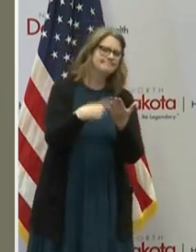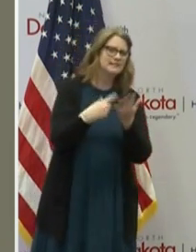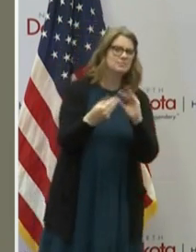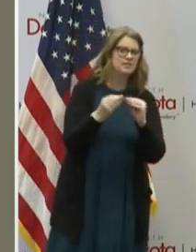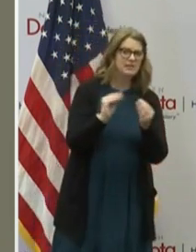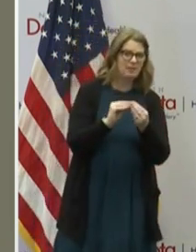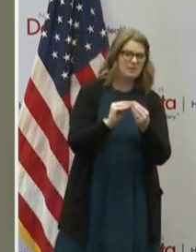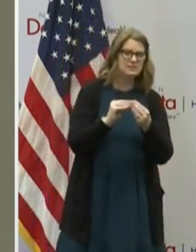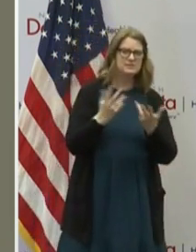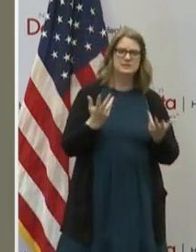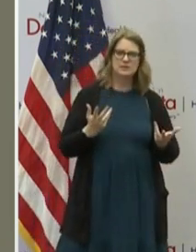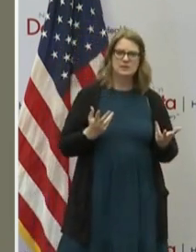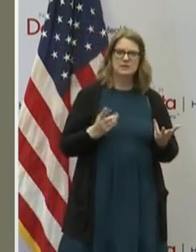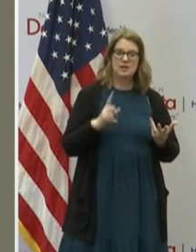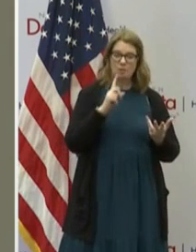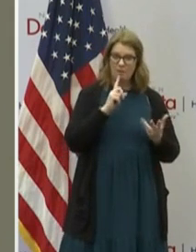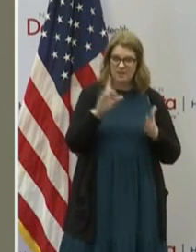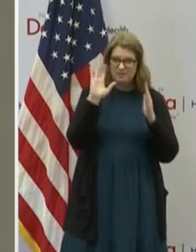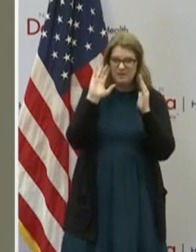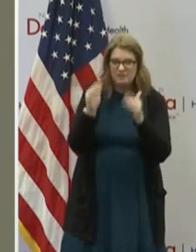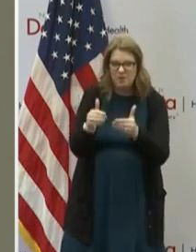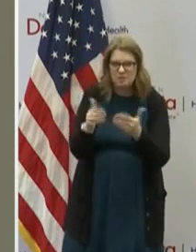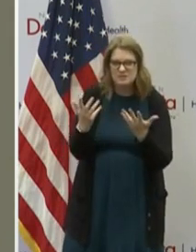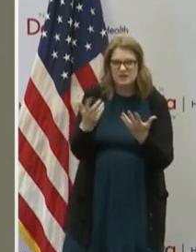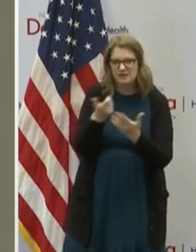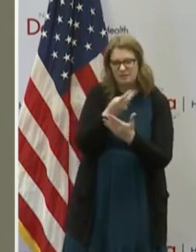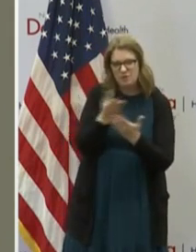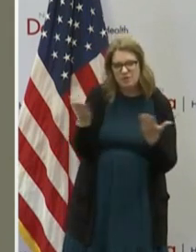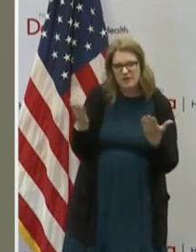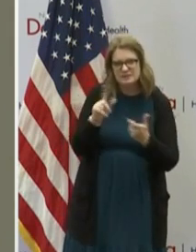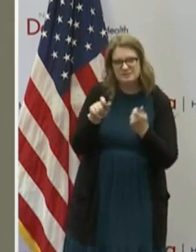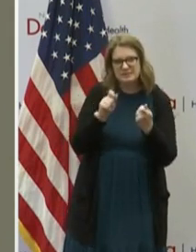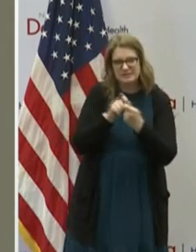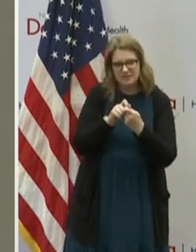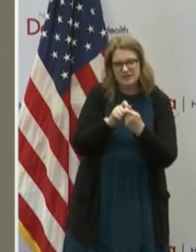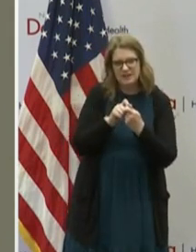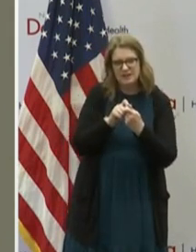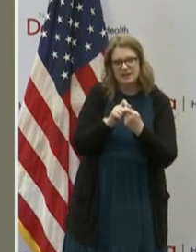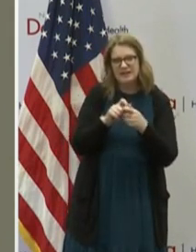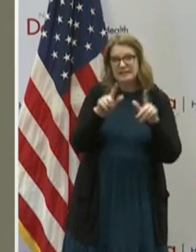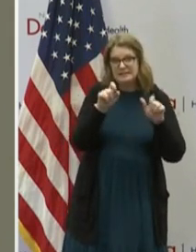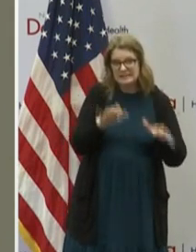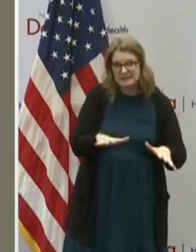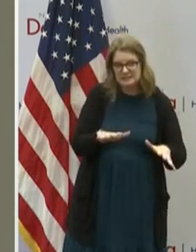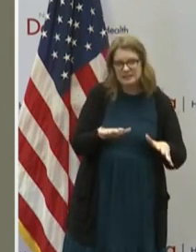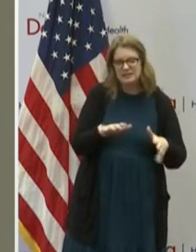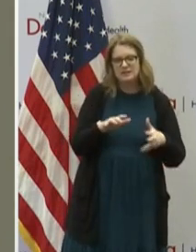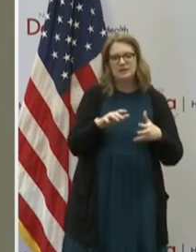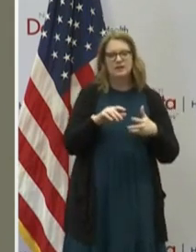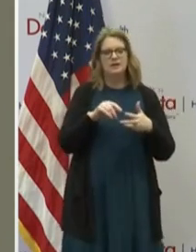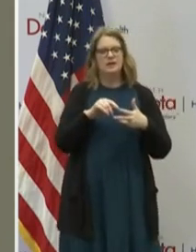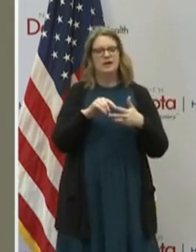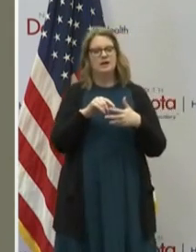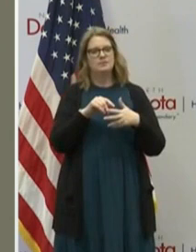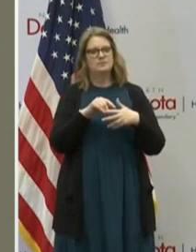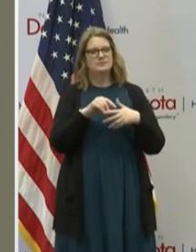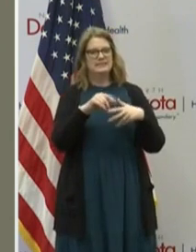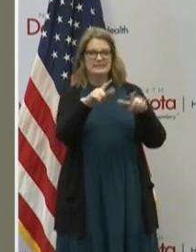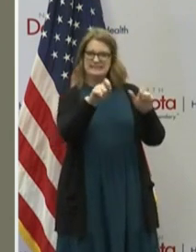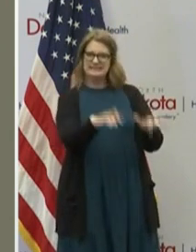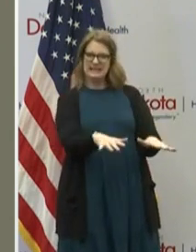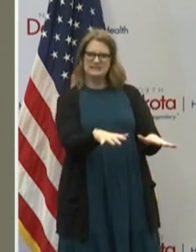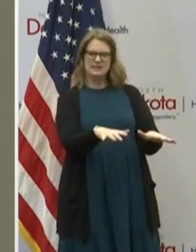which we do a lot, it's really been focused around a couple things, and specifically around testing we talk a lot about, because